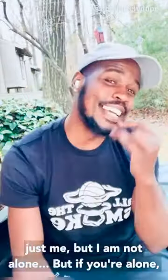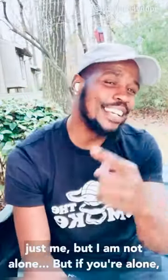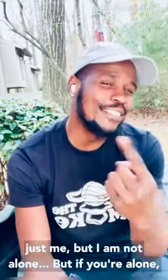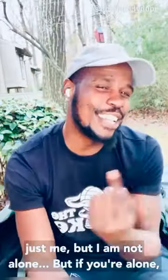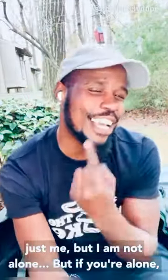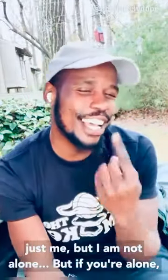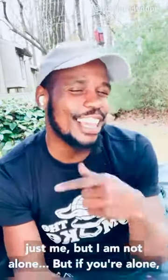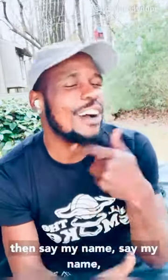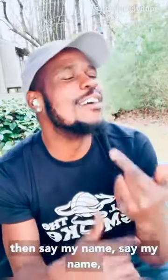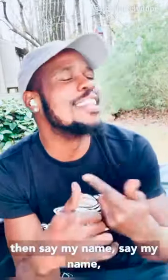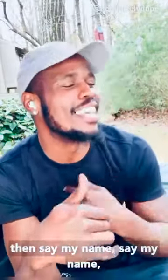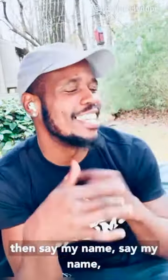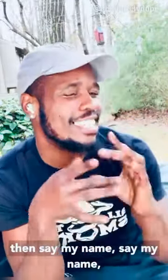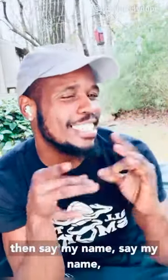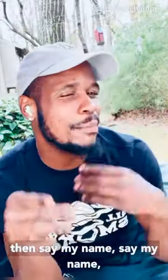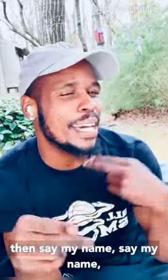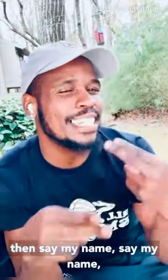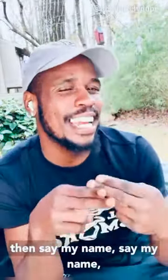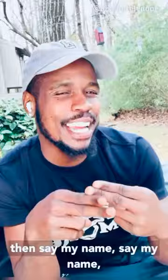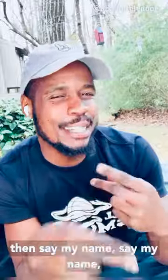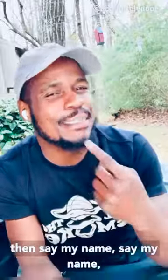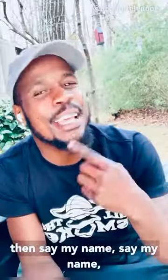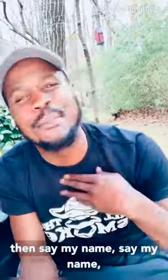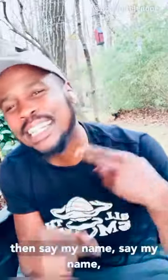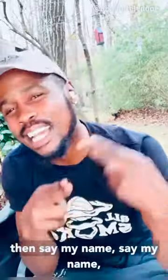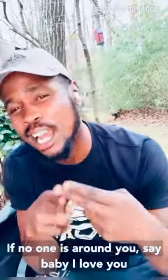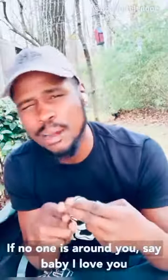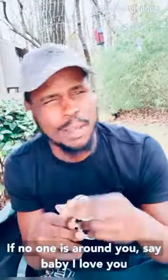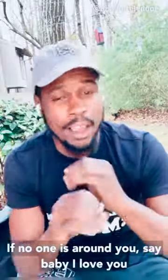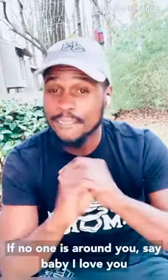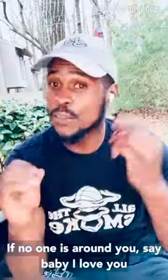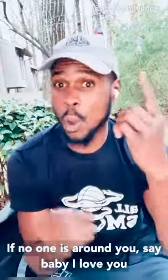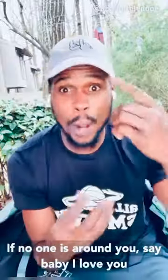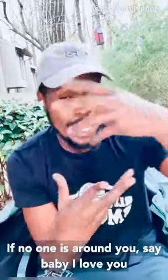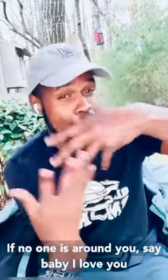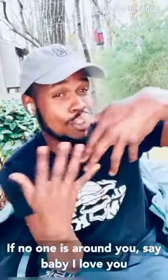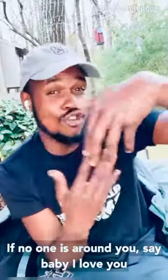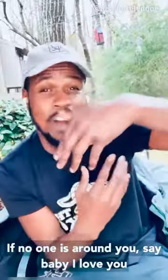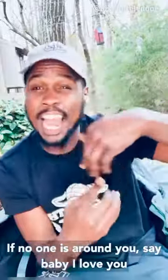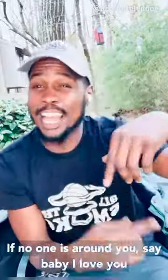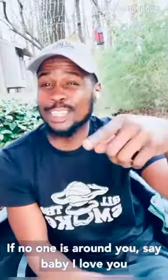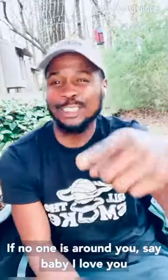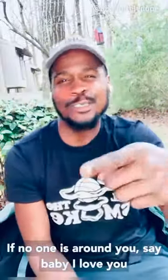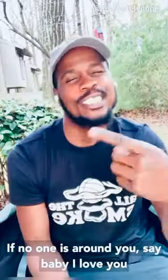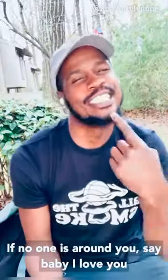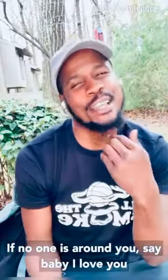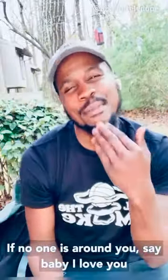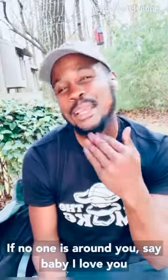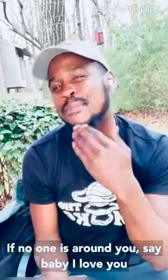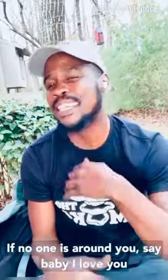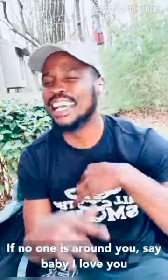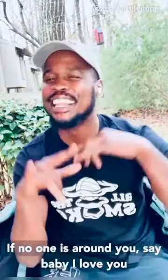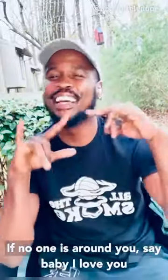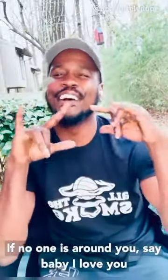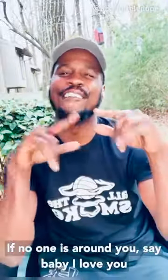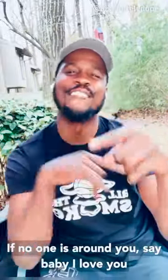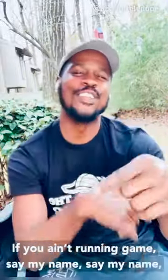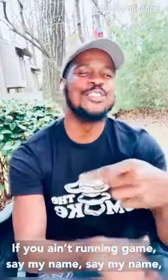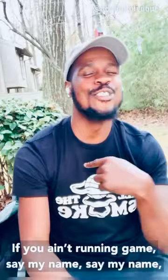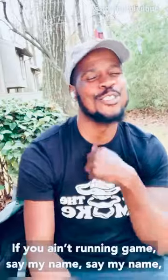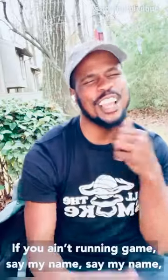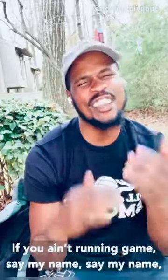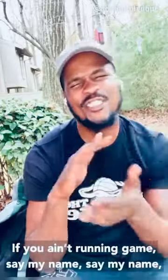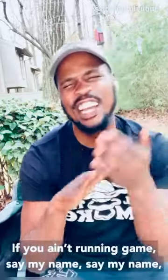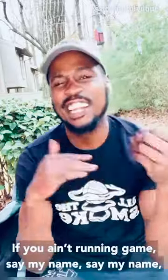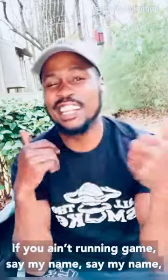if you're alone, then say my name. If no one is around you, say baby I love you if you